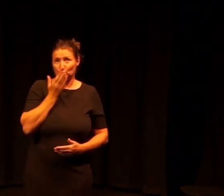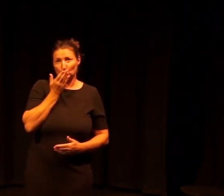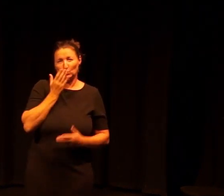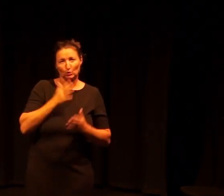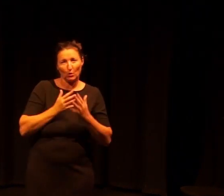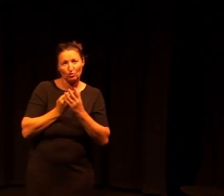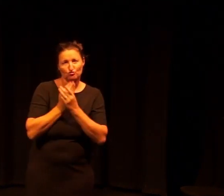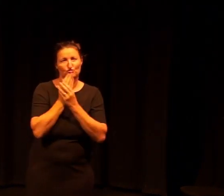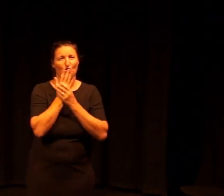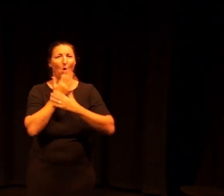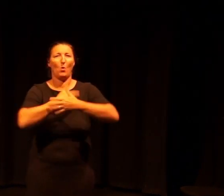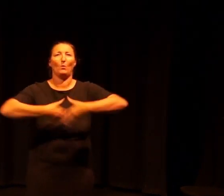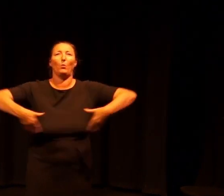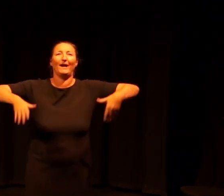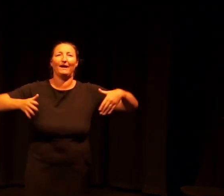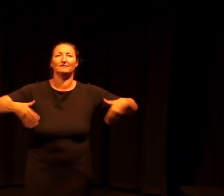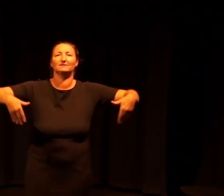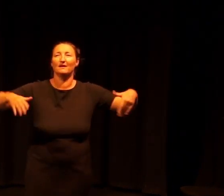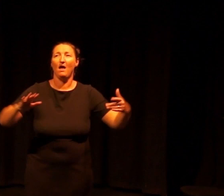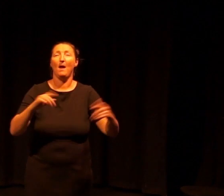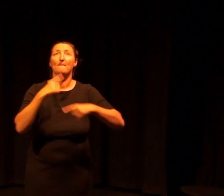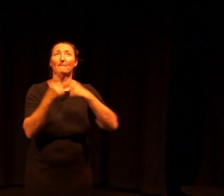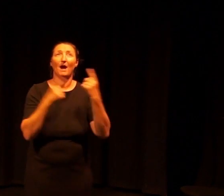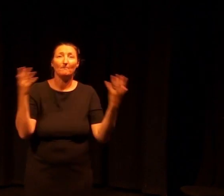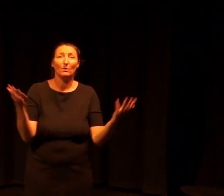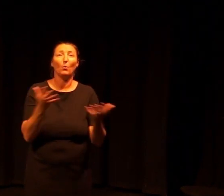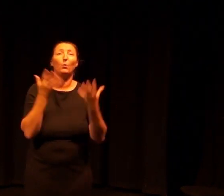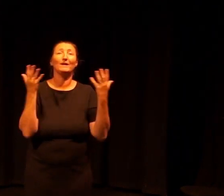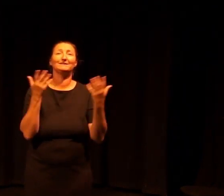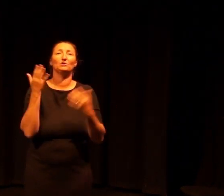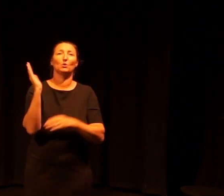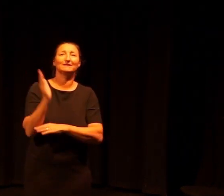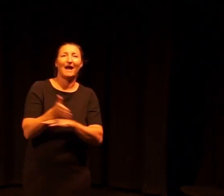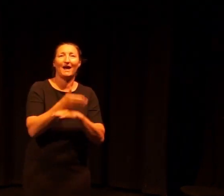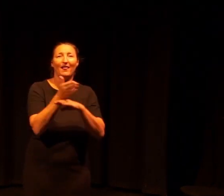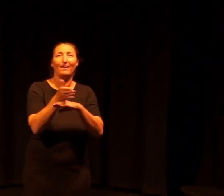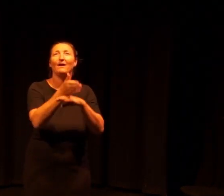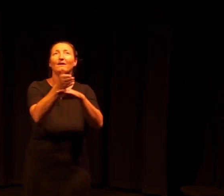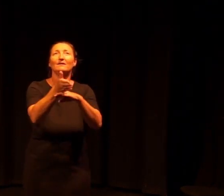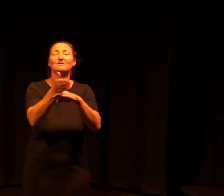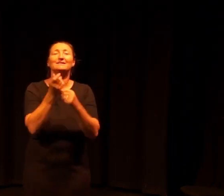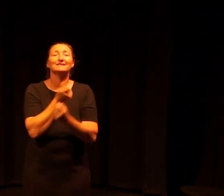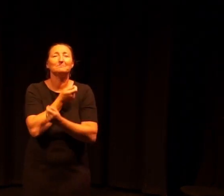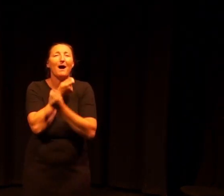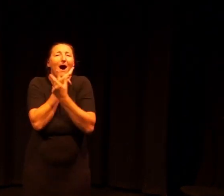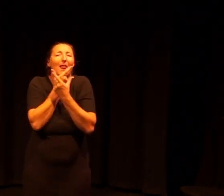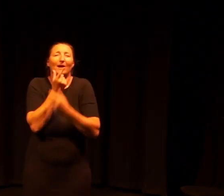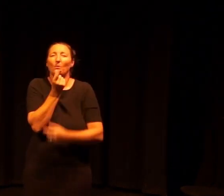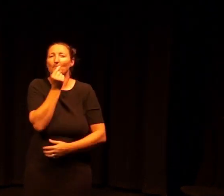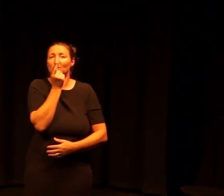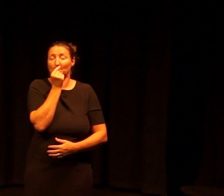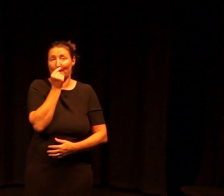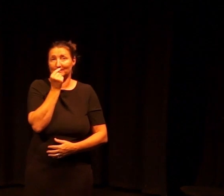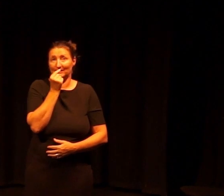seagull wings or become the wind in your sails, or the pink-hued cloud smiling with possibilities. You don't know it